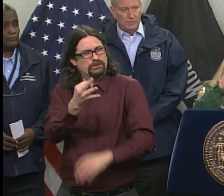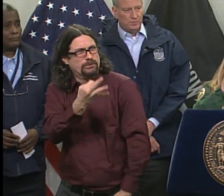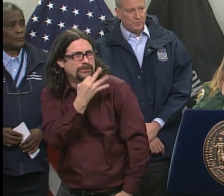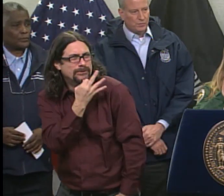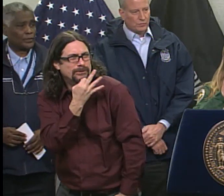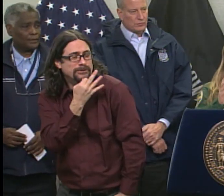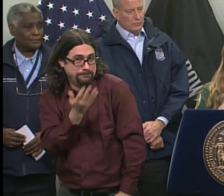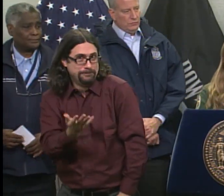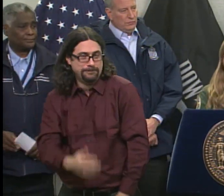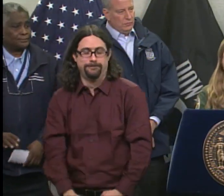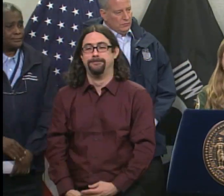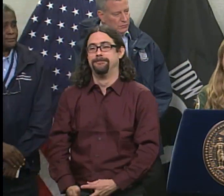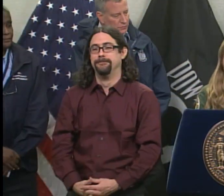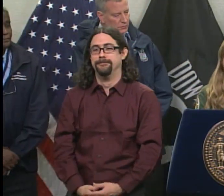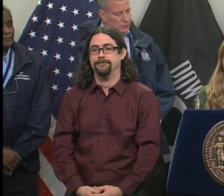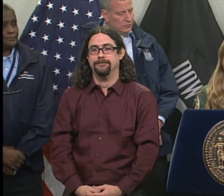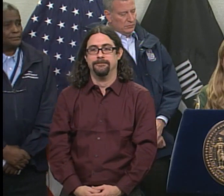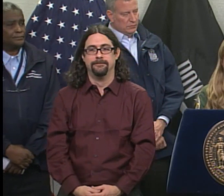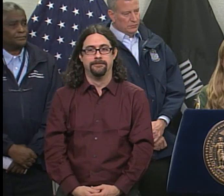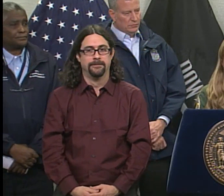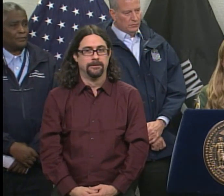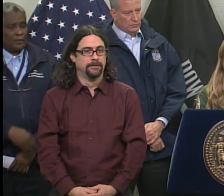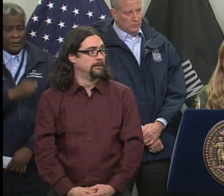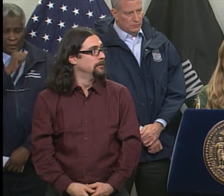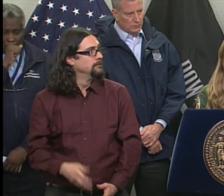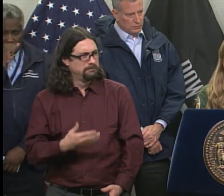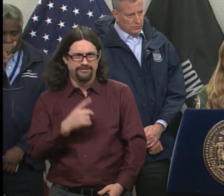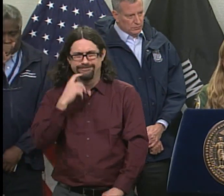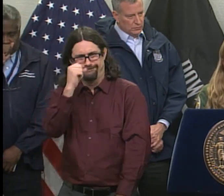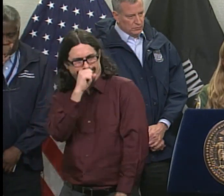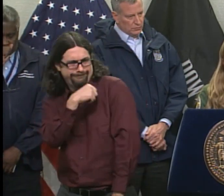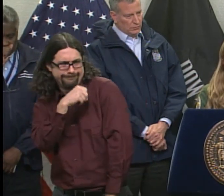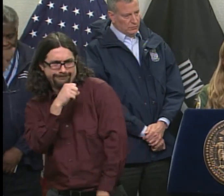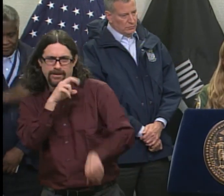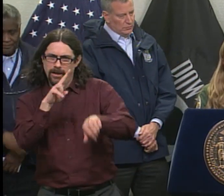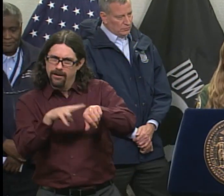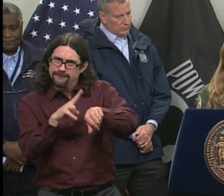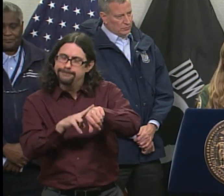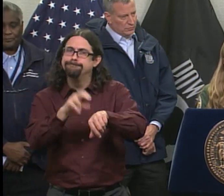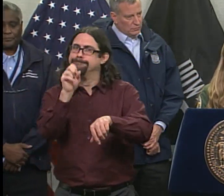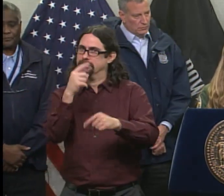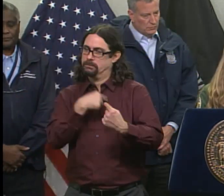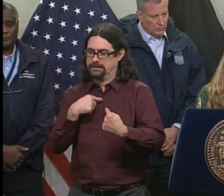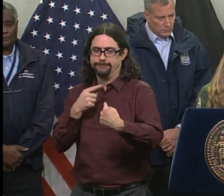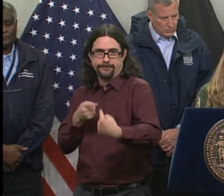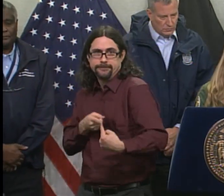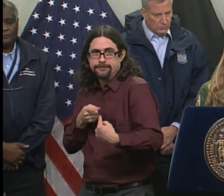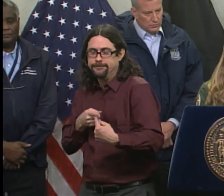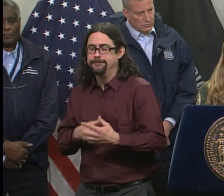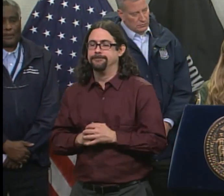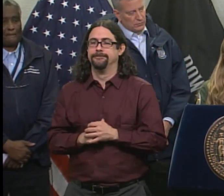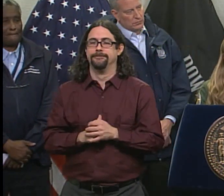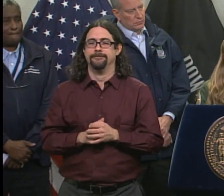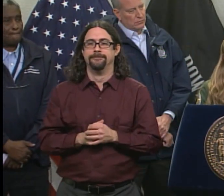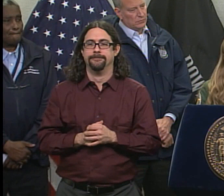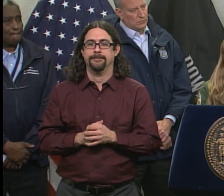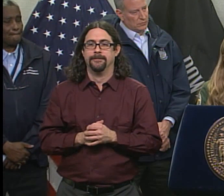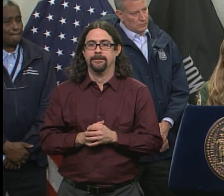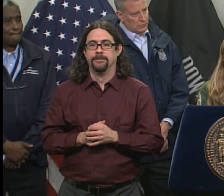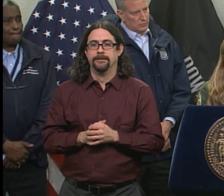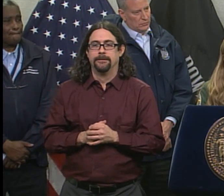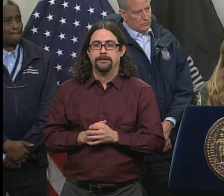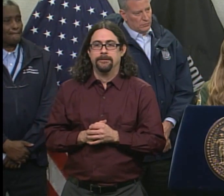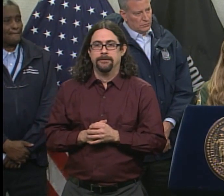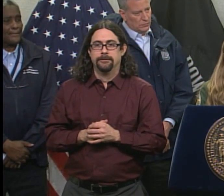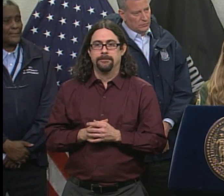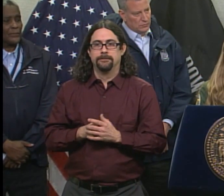Certainly Queens has had a tough time over the last 24 hours. Queens obviously is the largest borough by